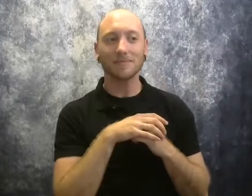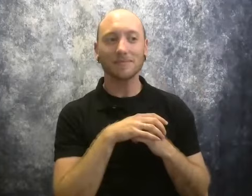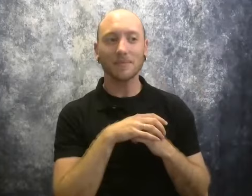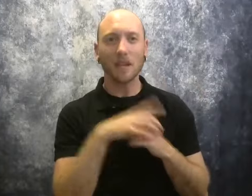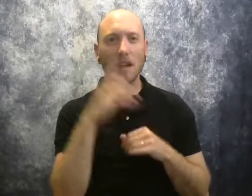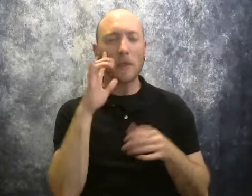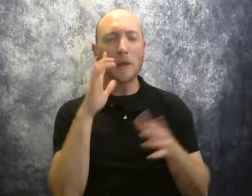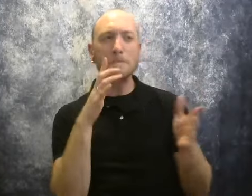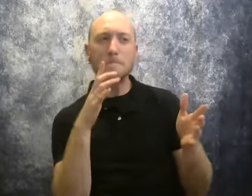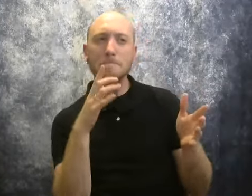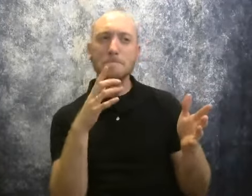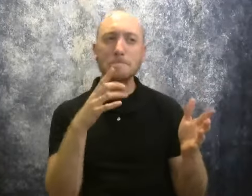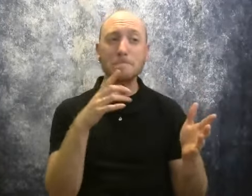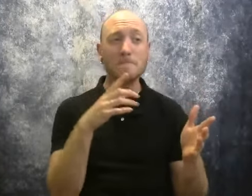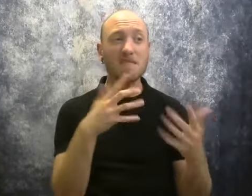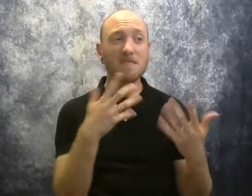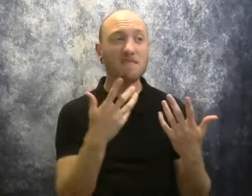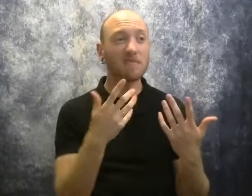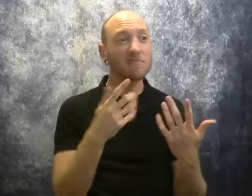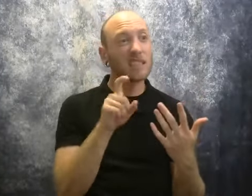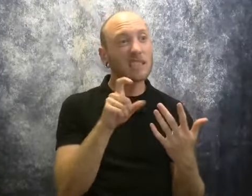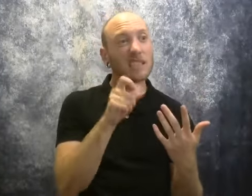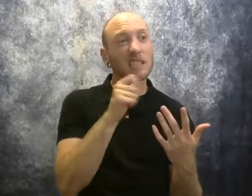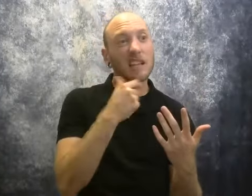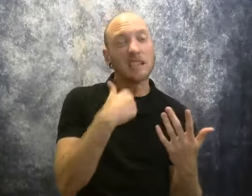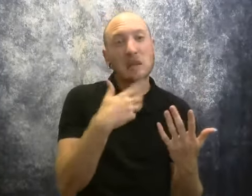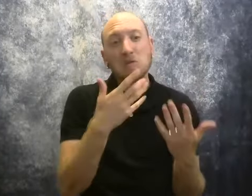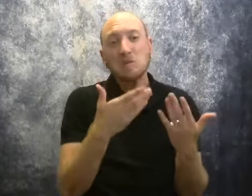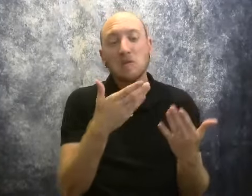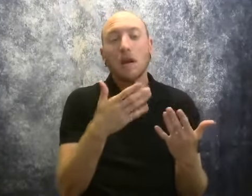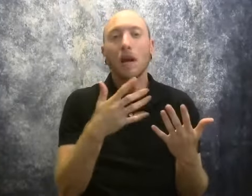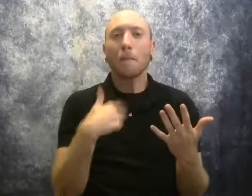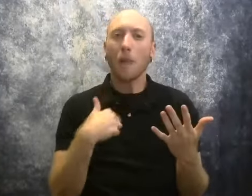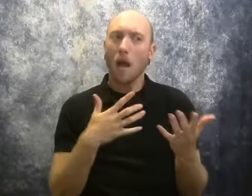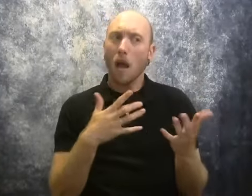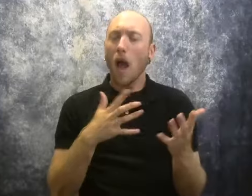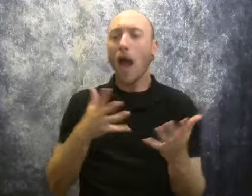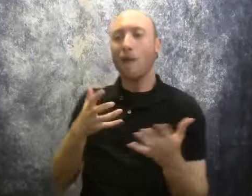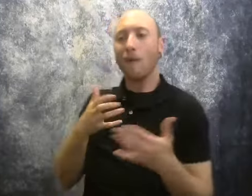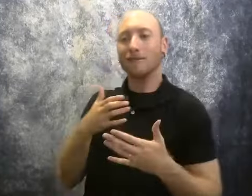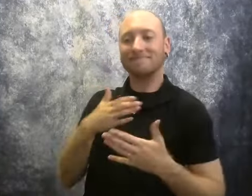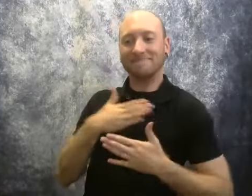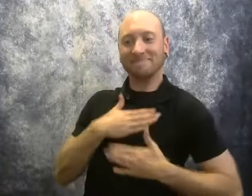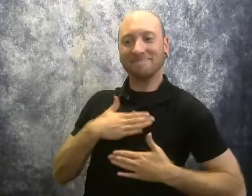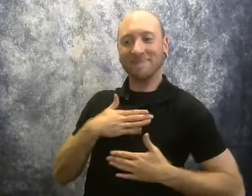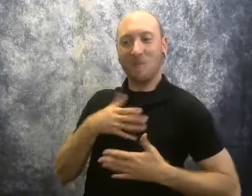and I'm not quite sure that it was for me, but anyway, in that desire to